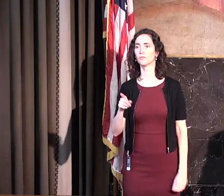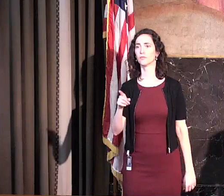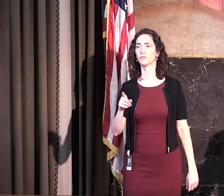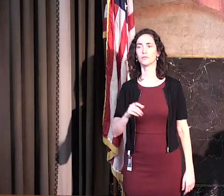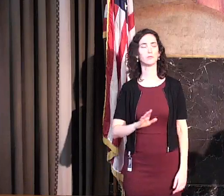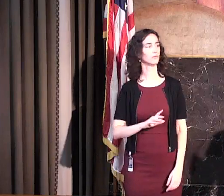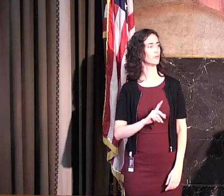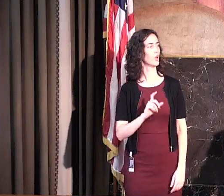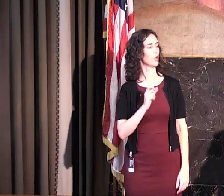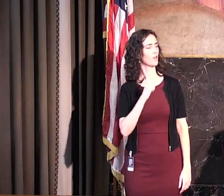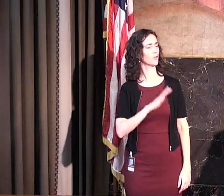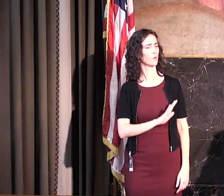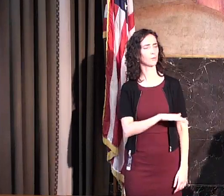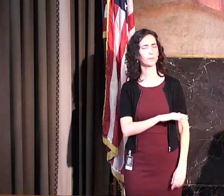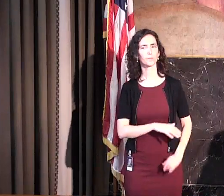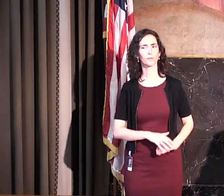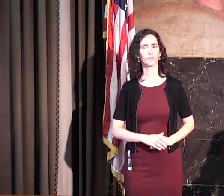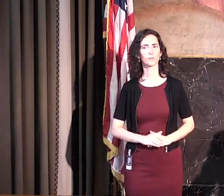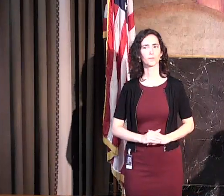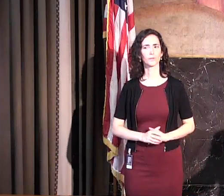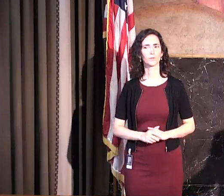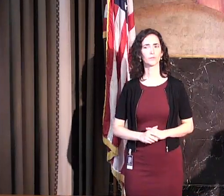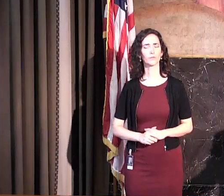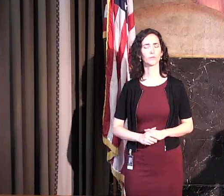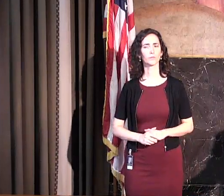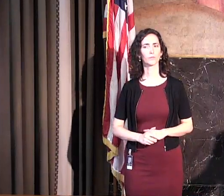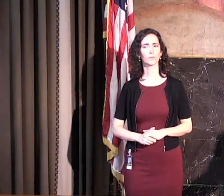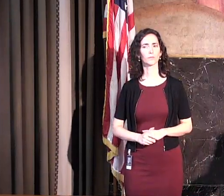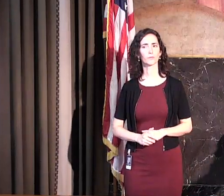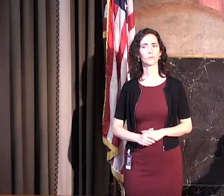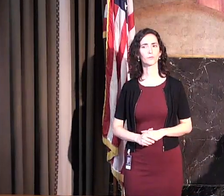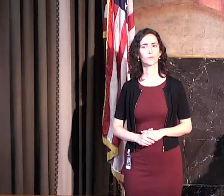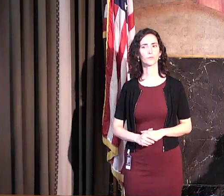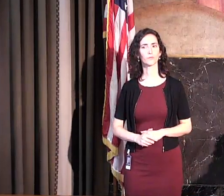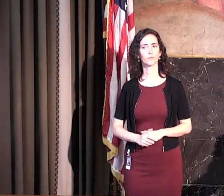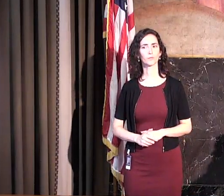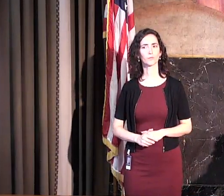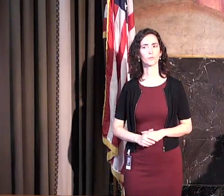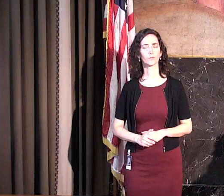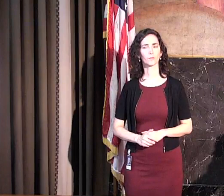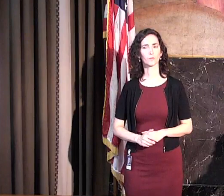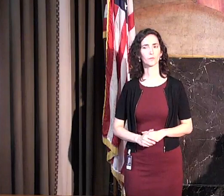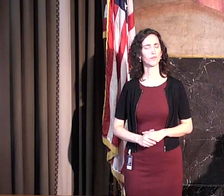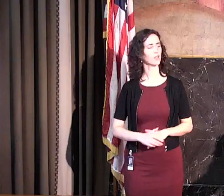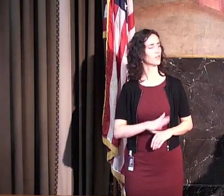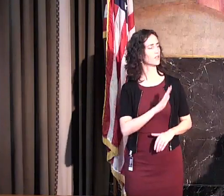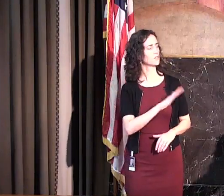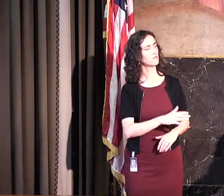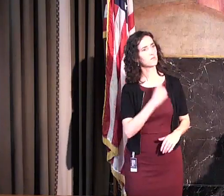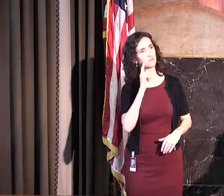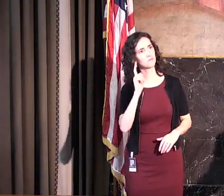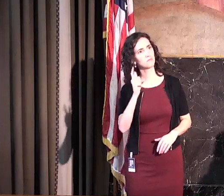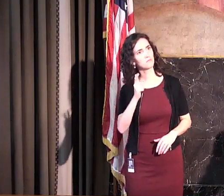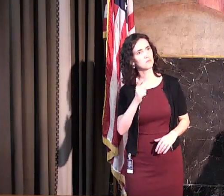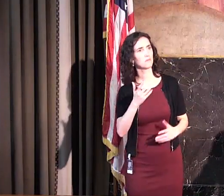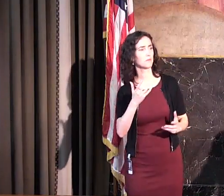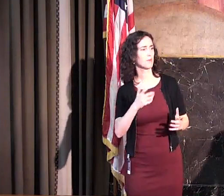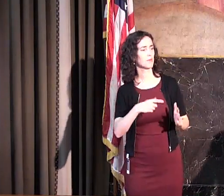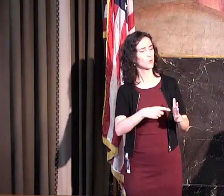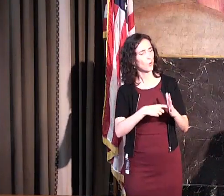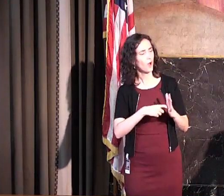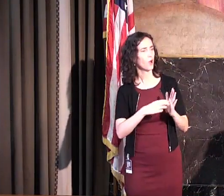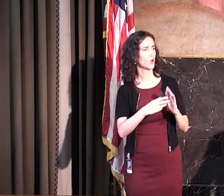Can you tell us at what point do you think that you may consider putting any more regulations or mandates in